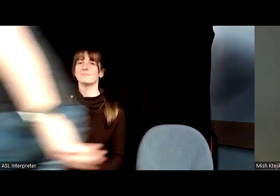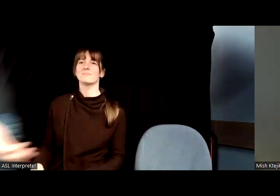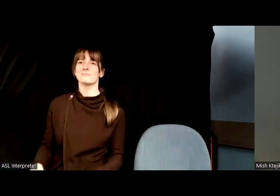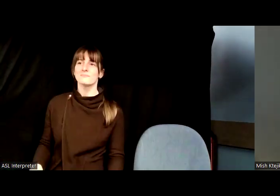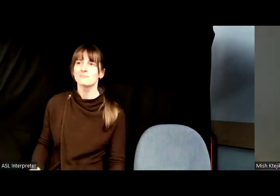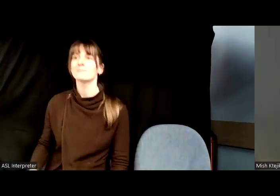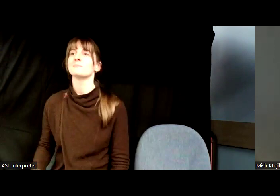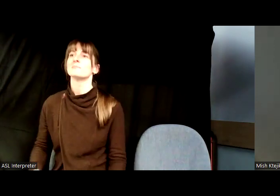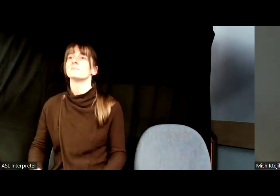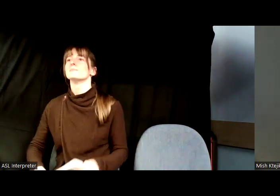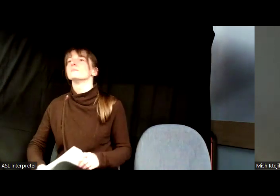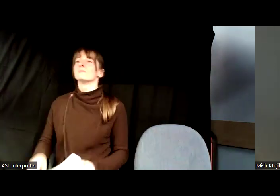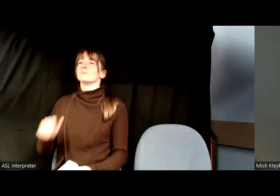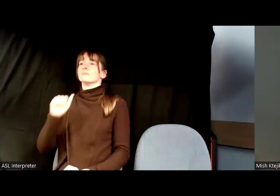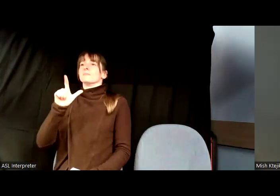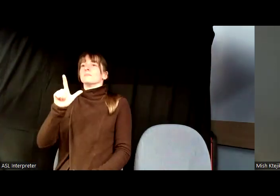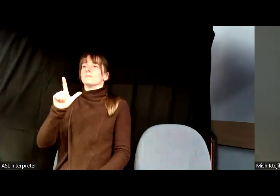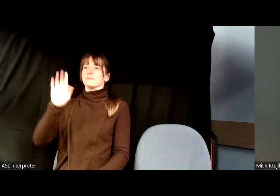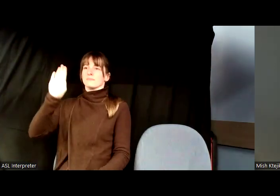Thank you, guys.